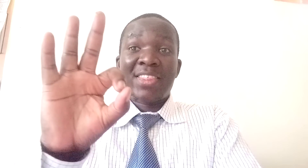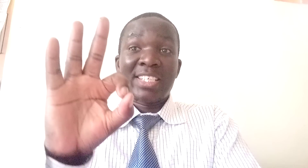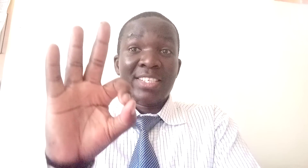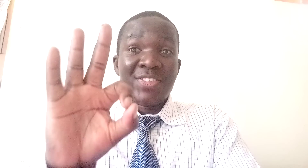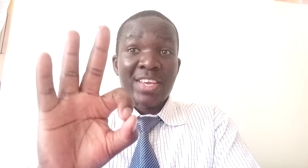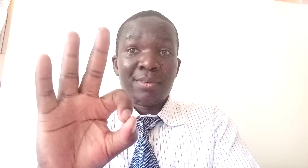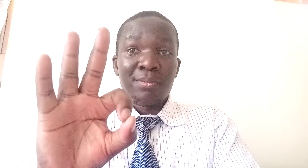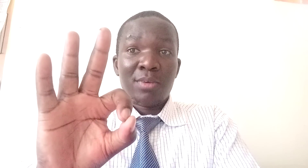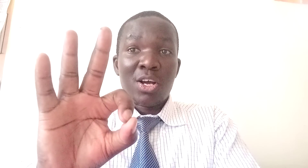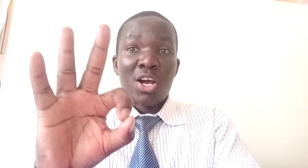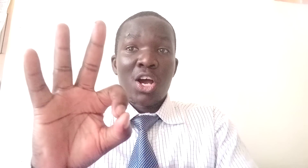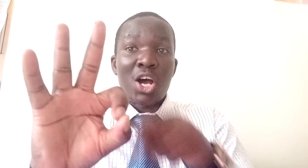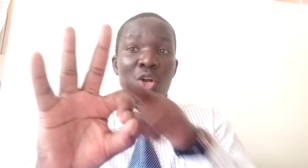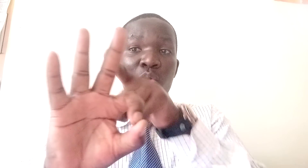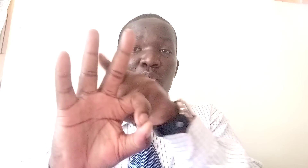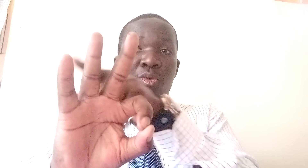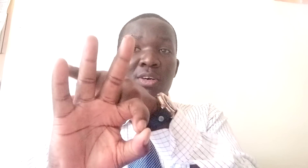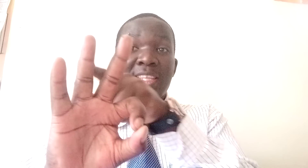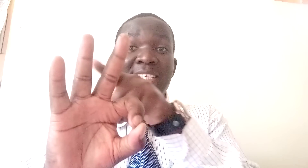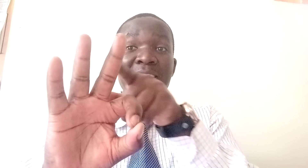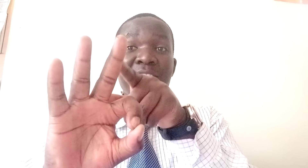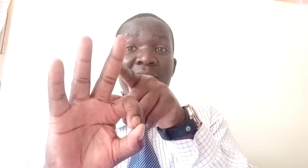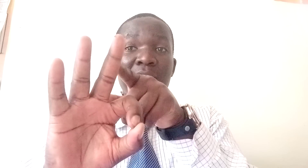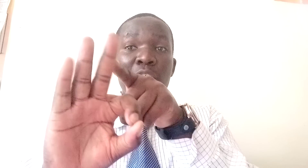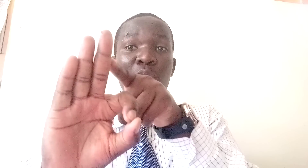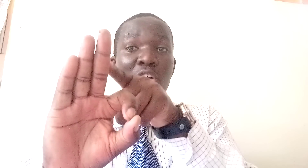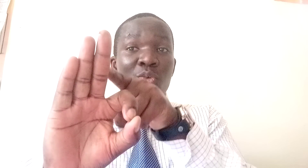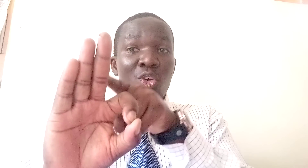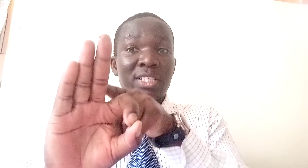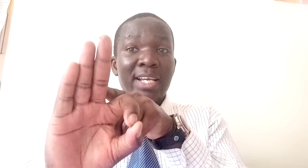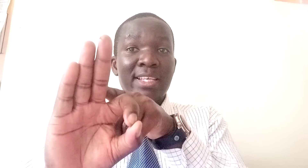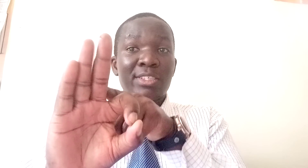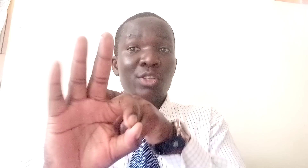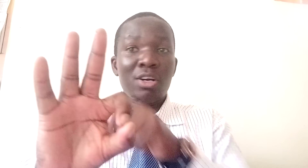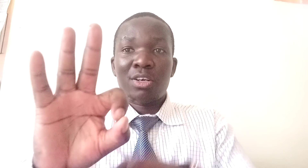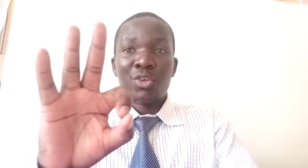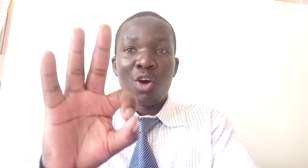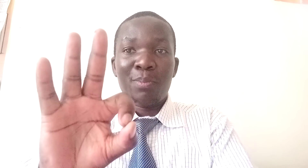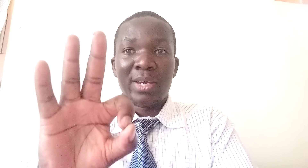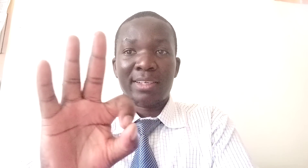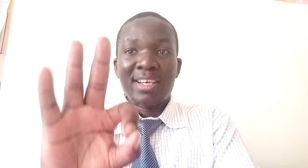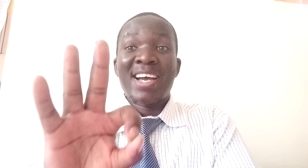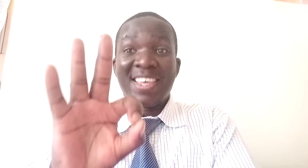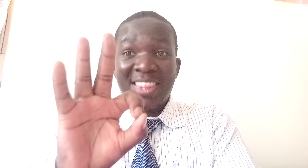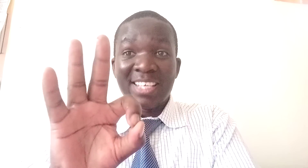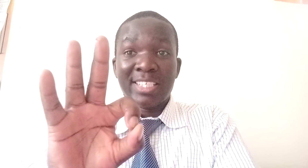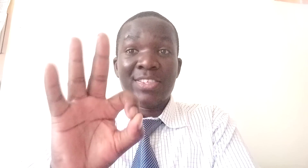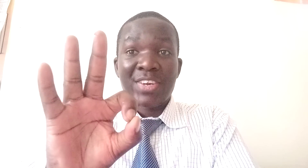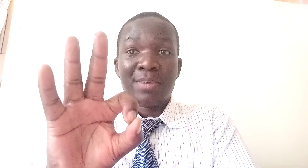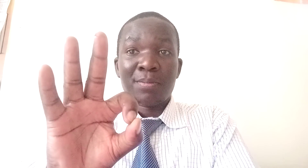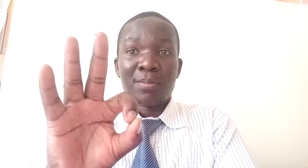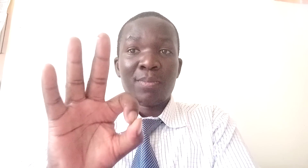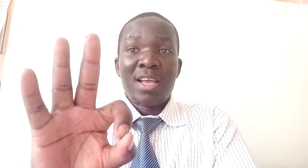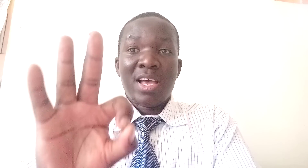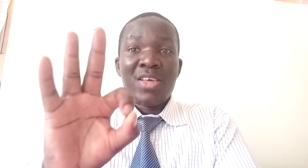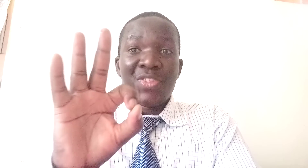This is 3. Look, this is 3. You don't close like this. No, you open. This is 3.